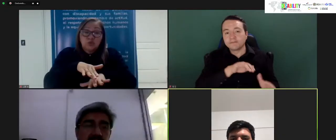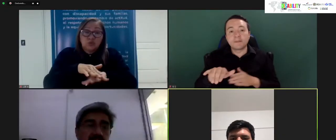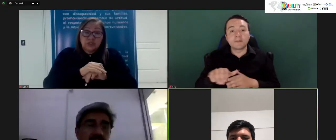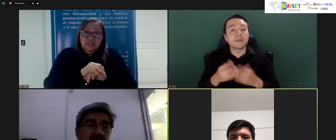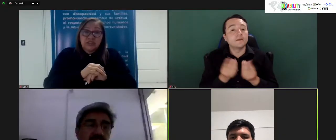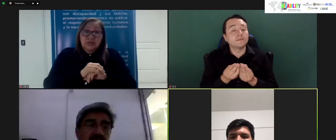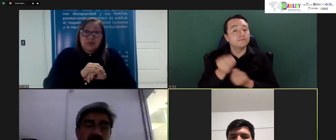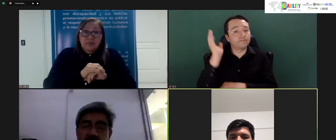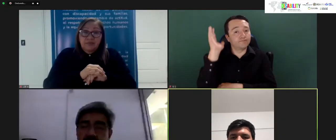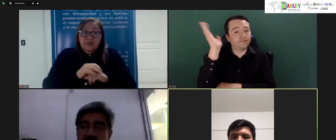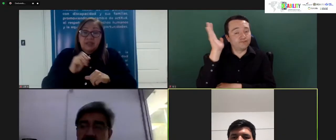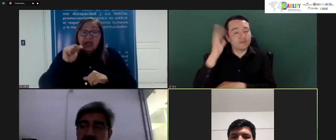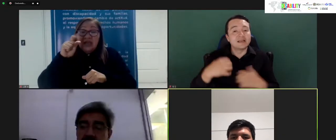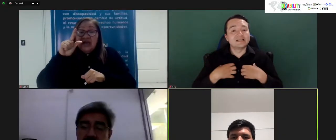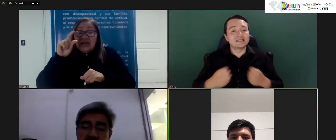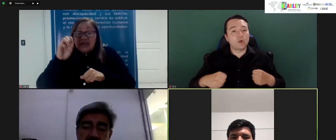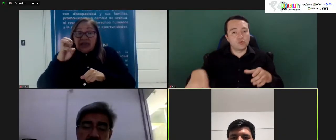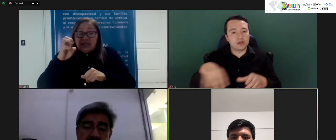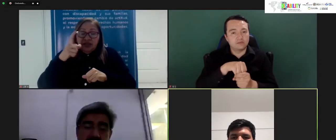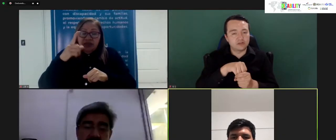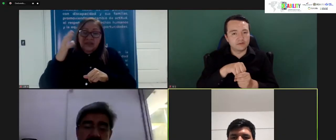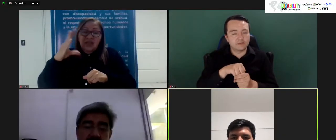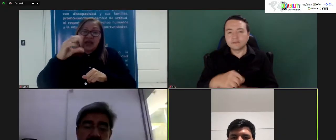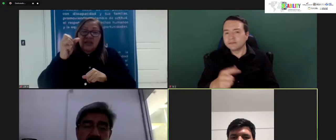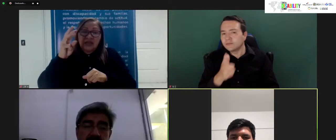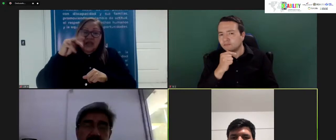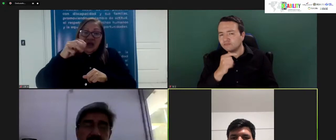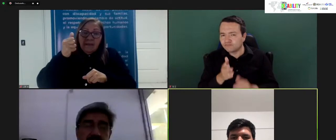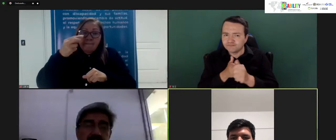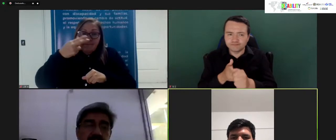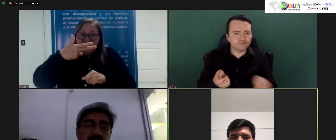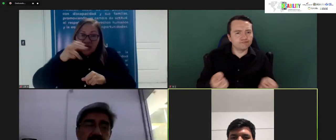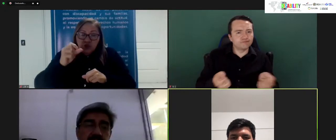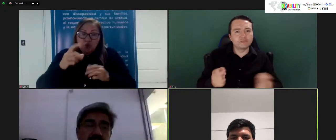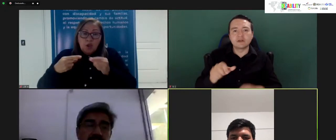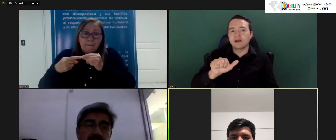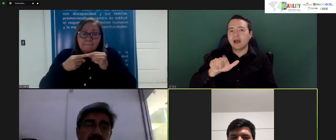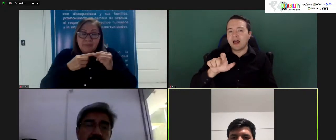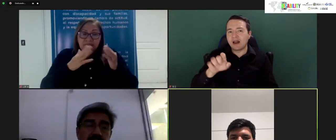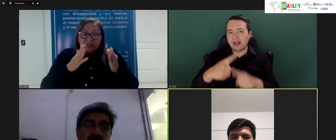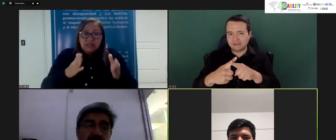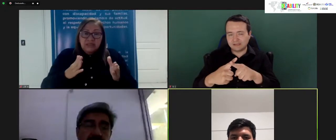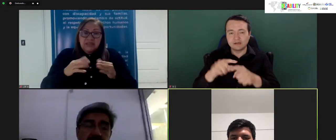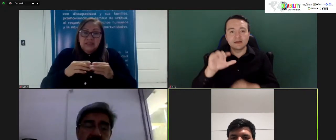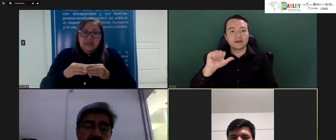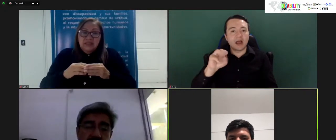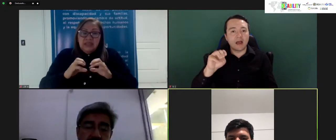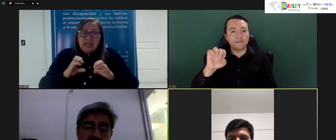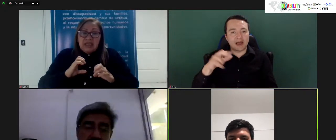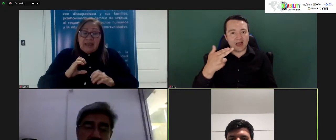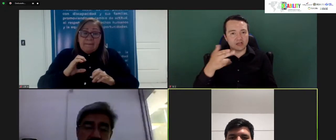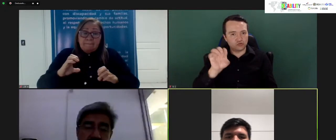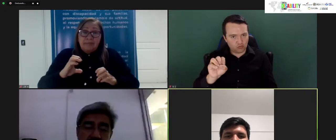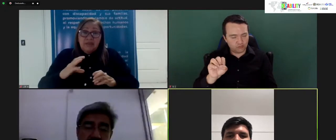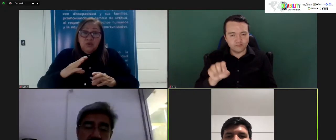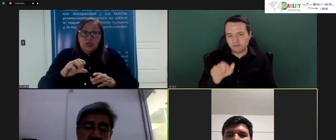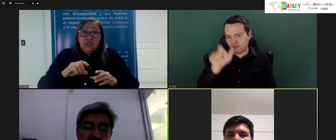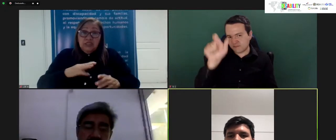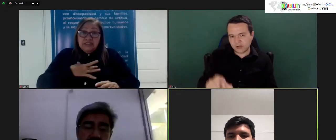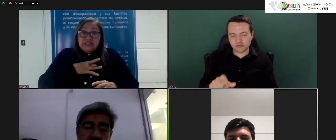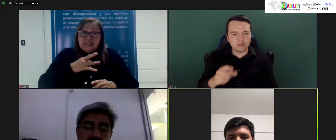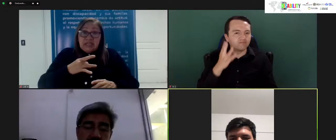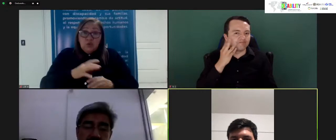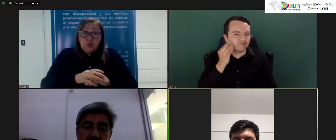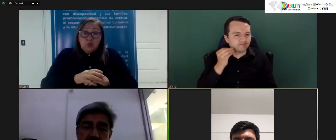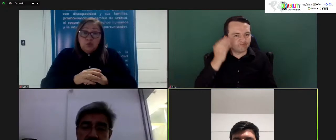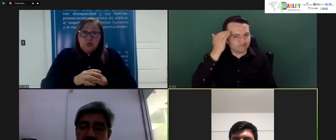continue with inclusive health by alex cameron led by alex camacho specialist and expert